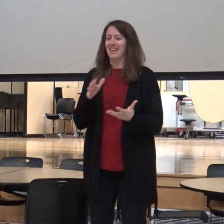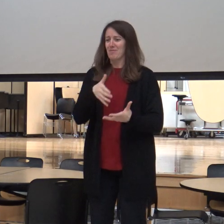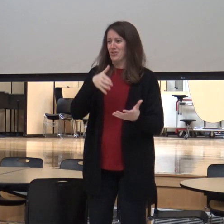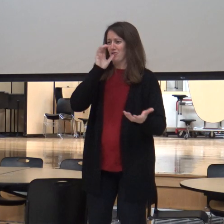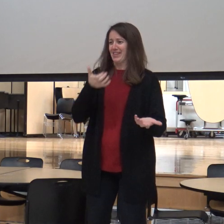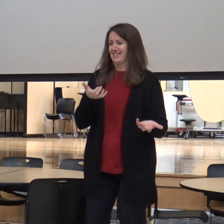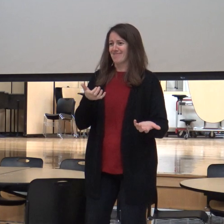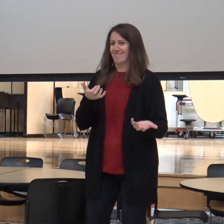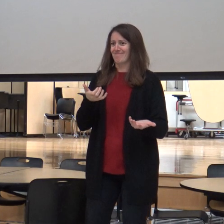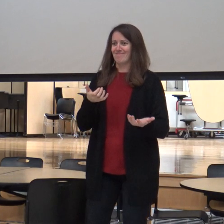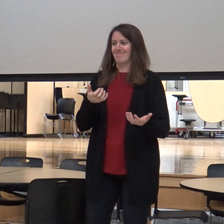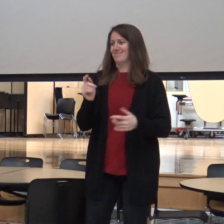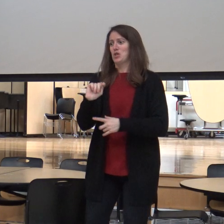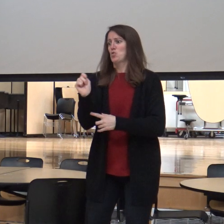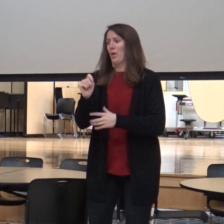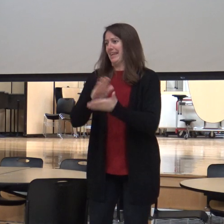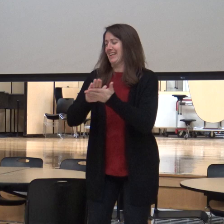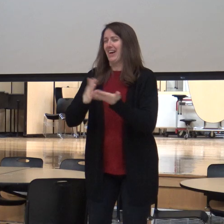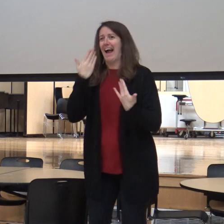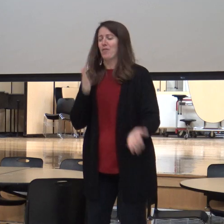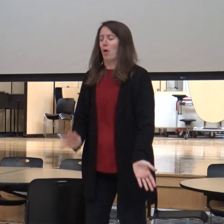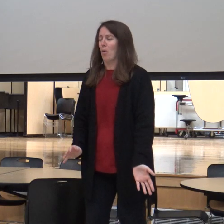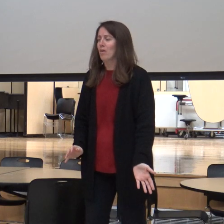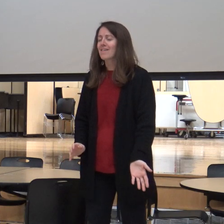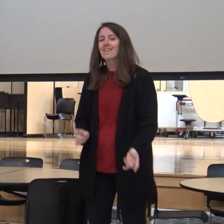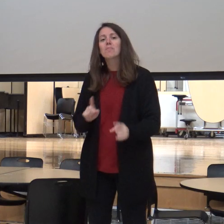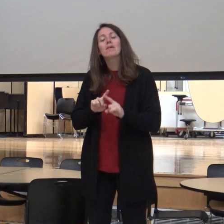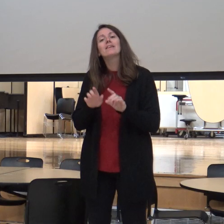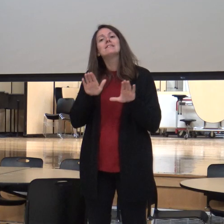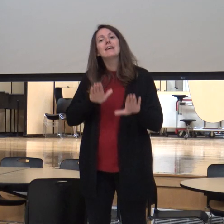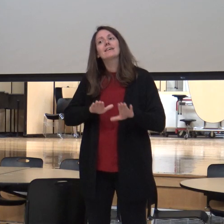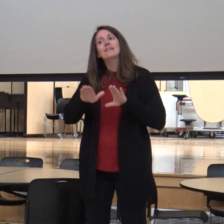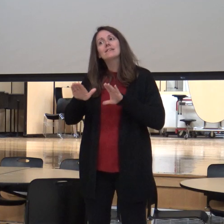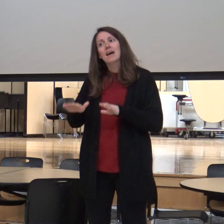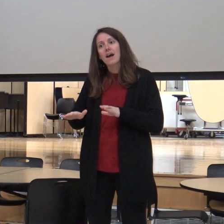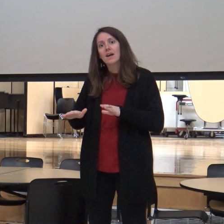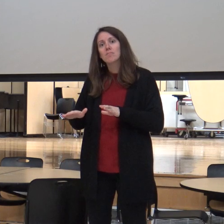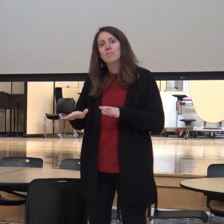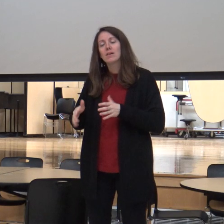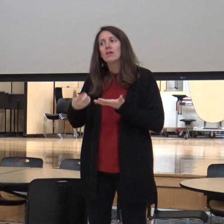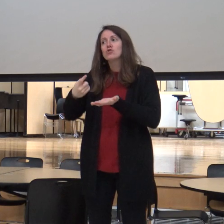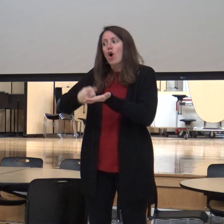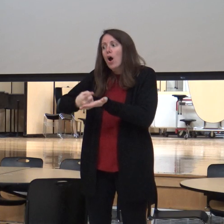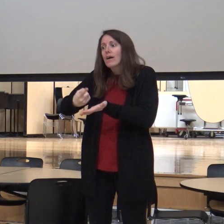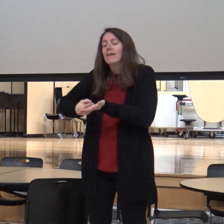know. So. But taking that time and having those conversations,